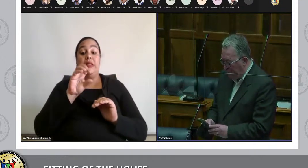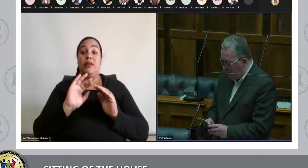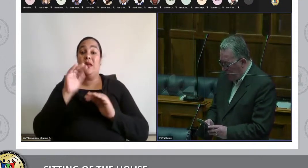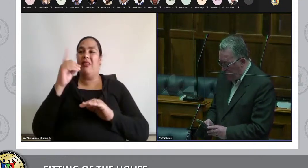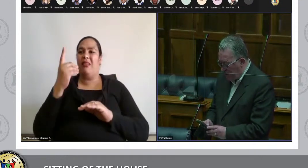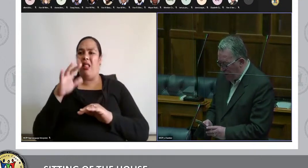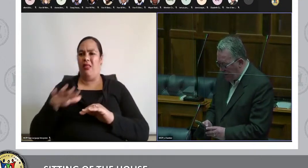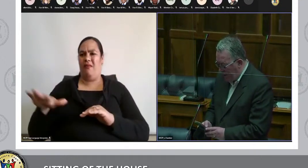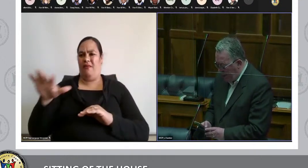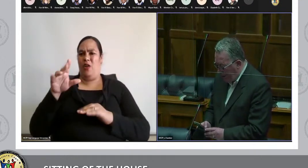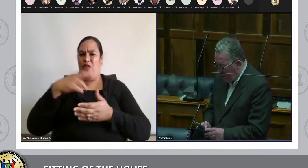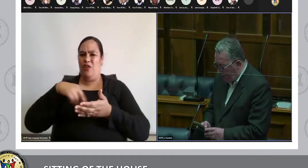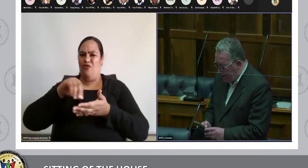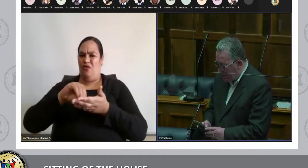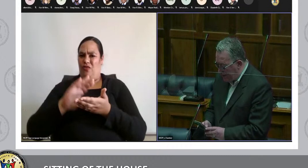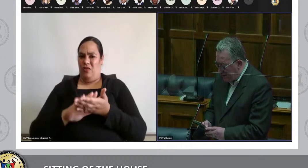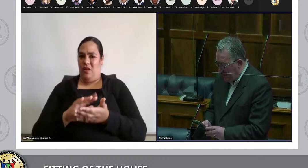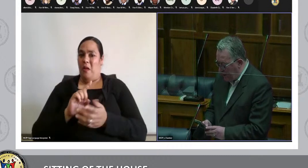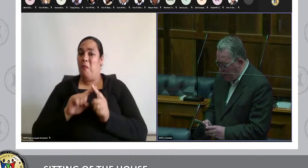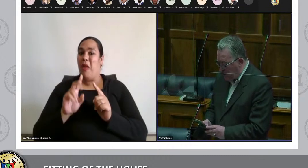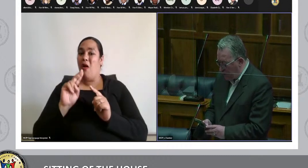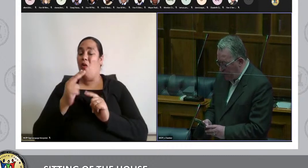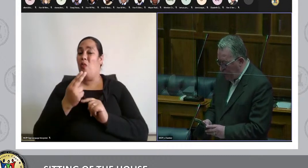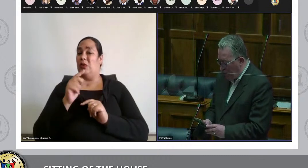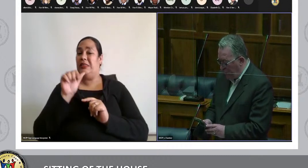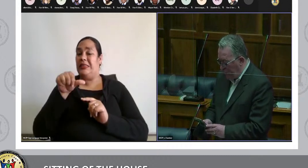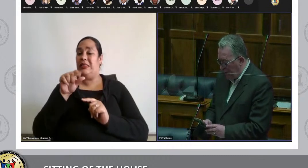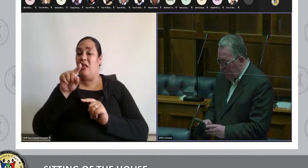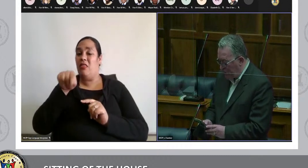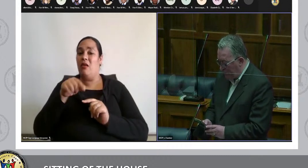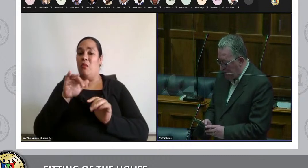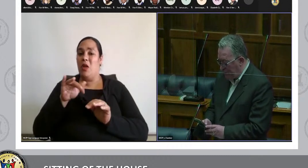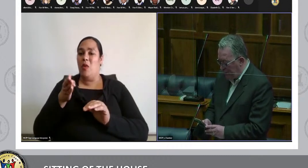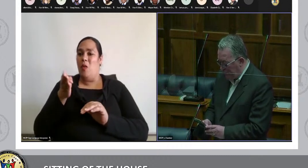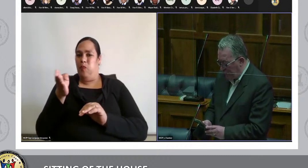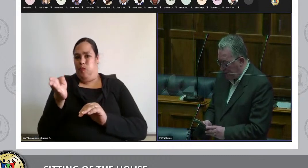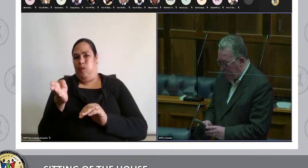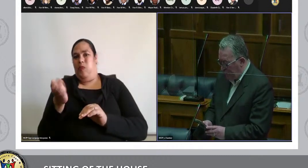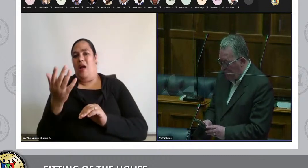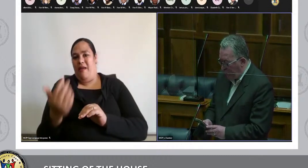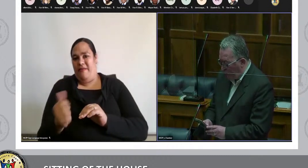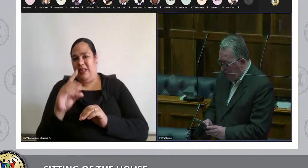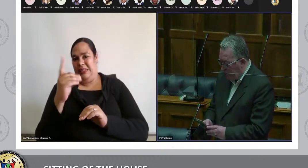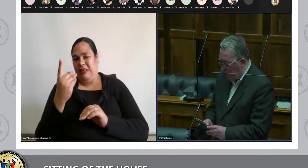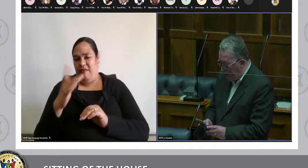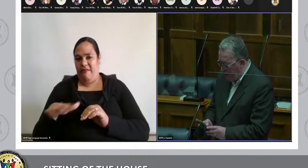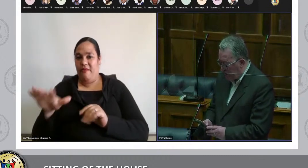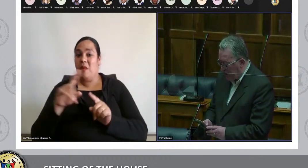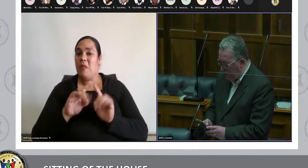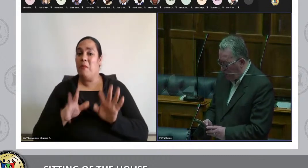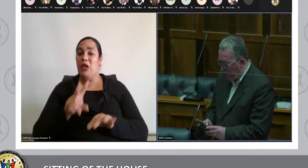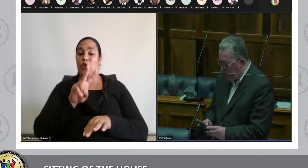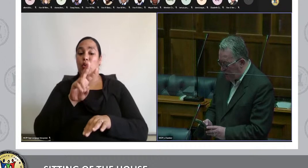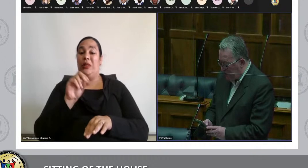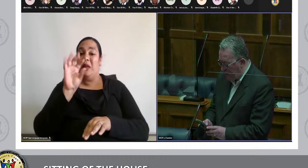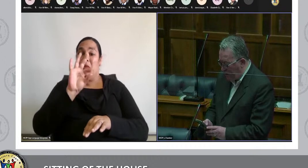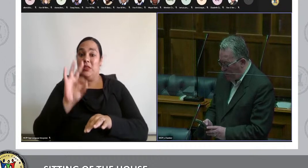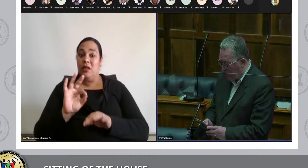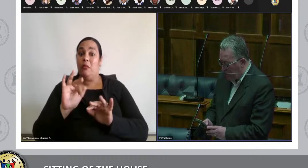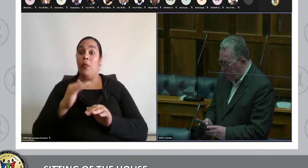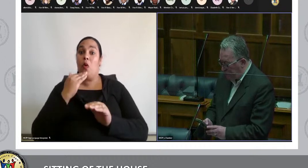Delft have registered. There are nearly 16,000 people over the age of 60 in Delft, but only 20% of